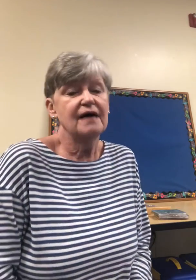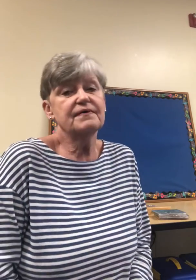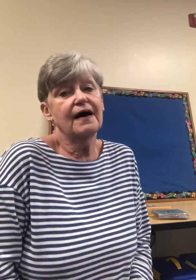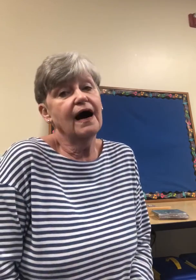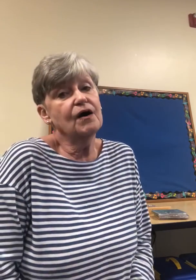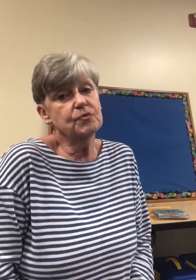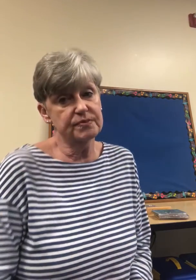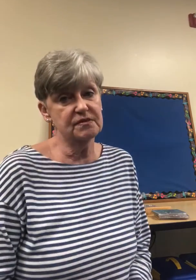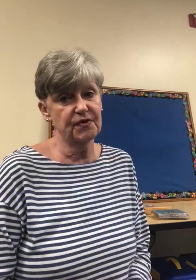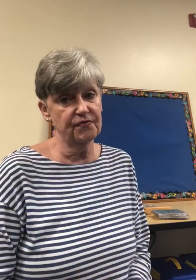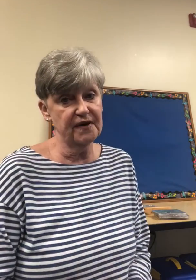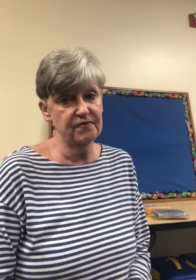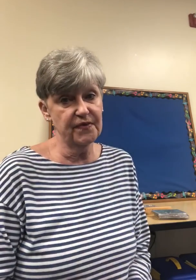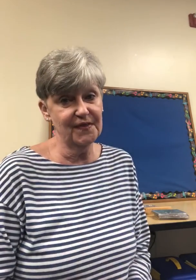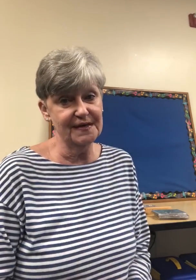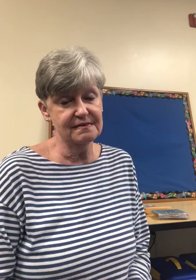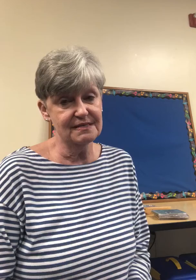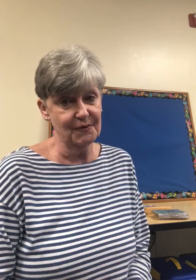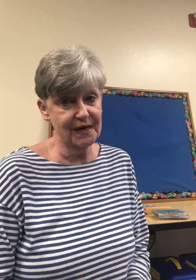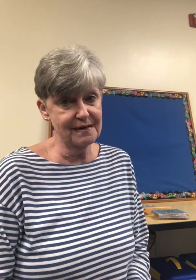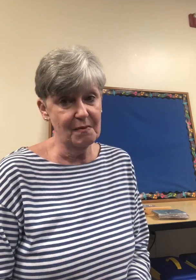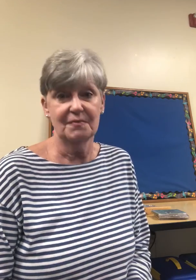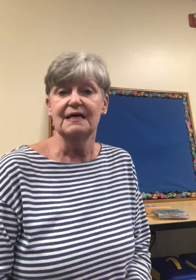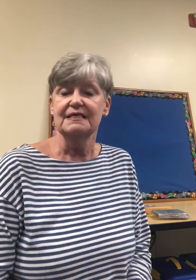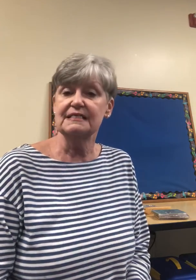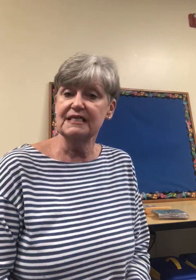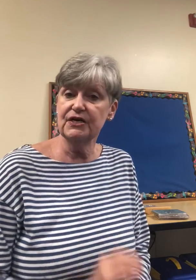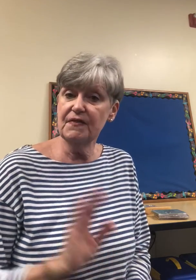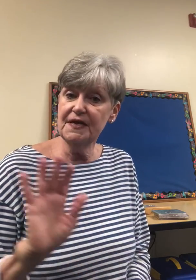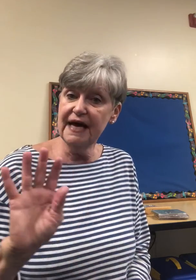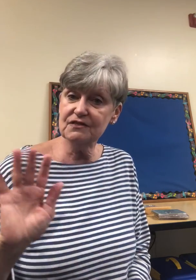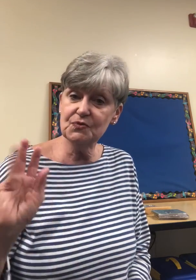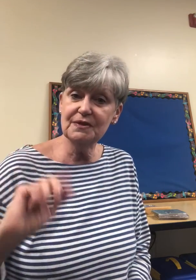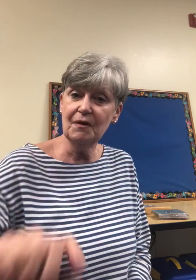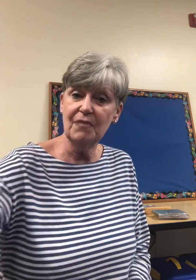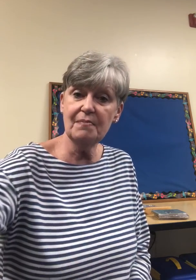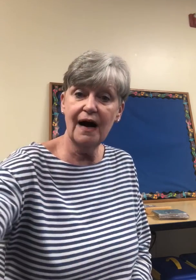I hope some of your favorite things. Okay. See you in the next one. Bye-bye.